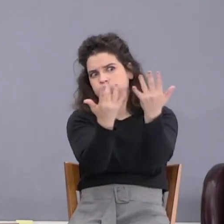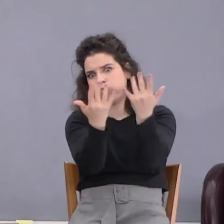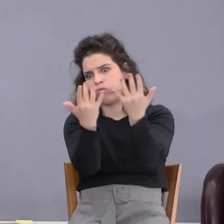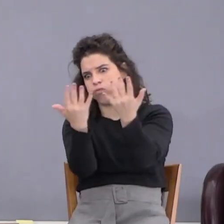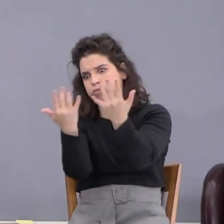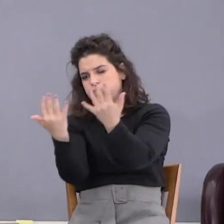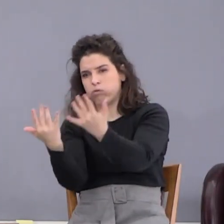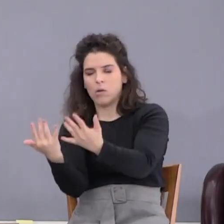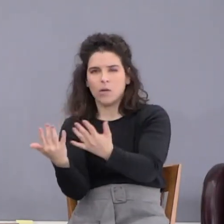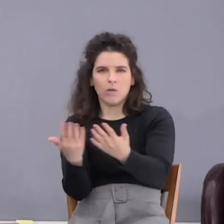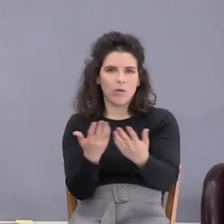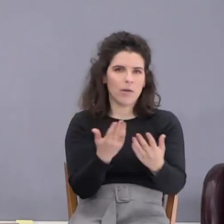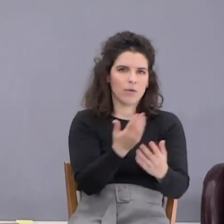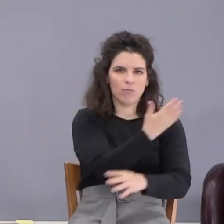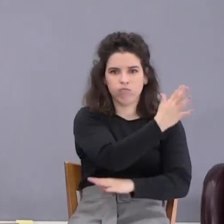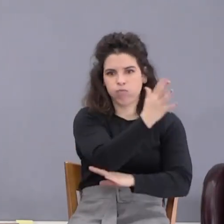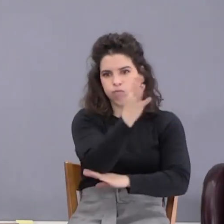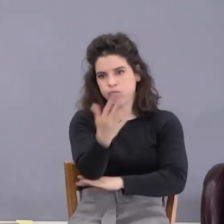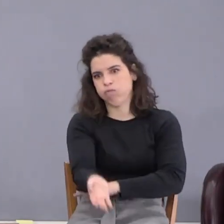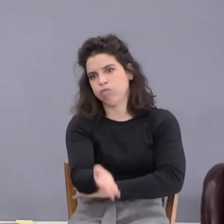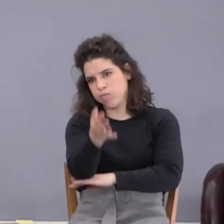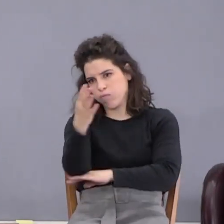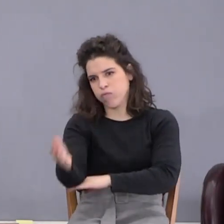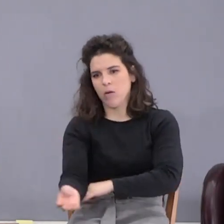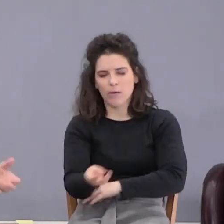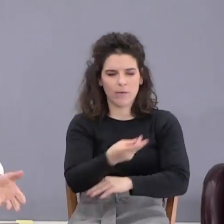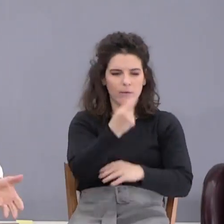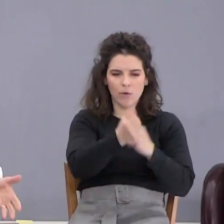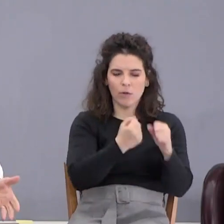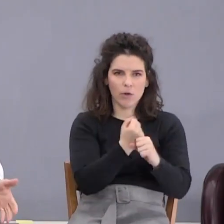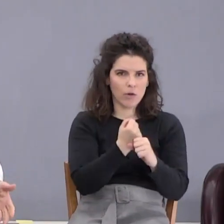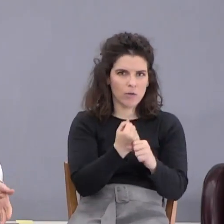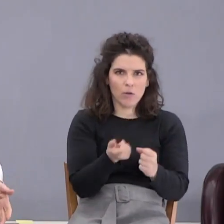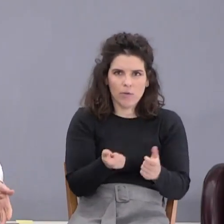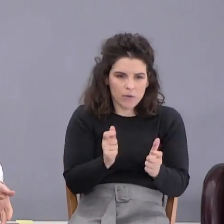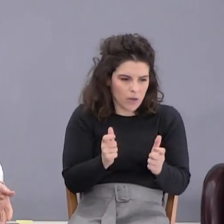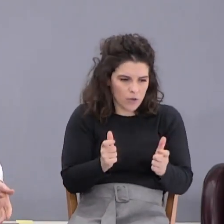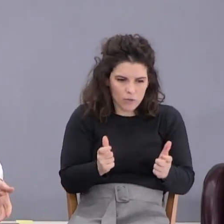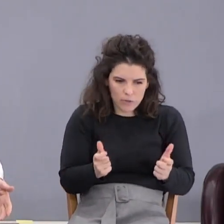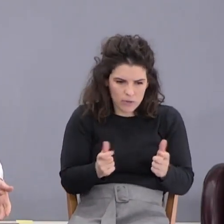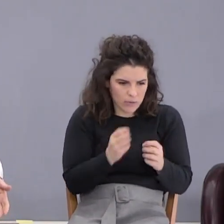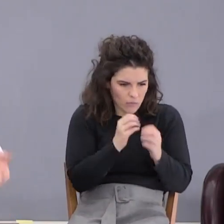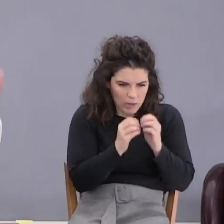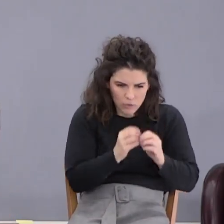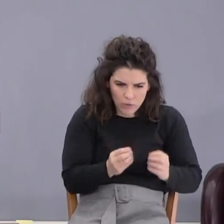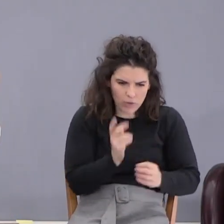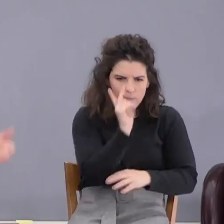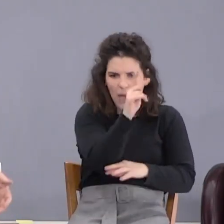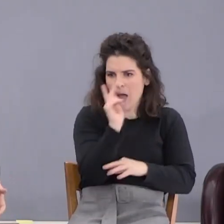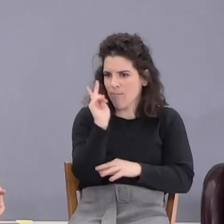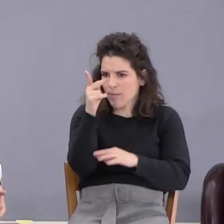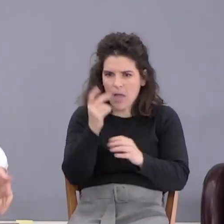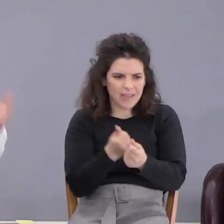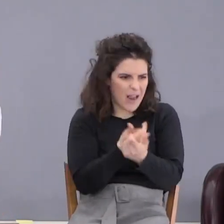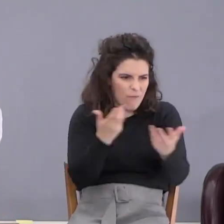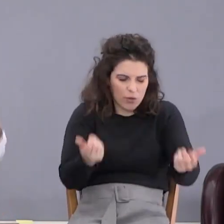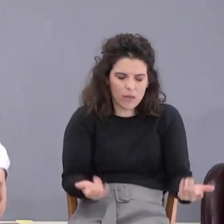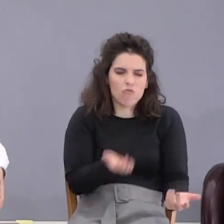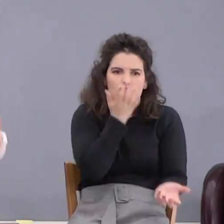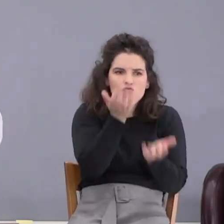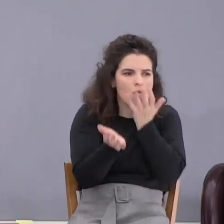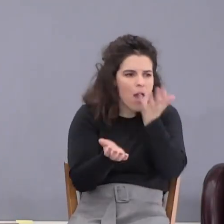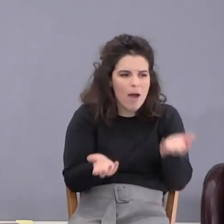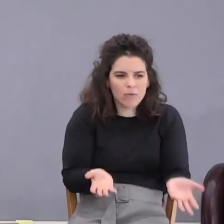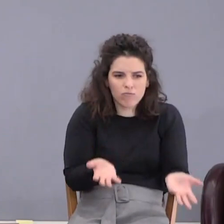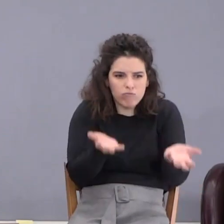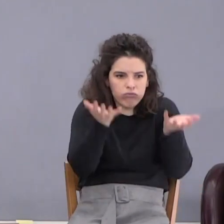a horrific forest fire, within a few years, all of a sudden, there's this restoration of plant life and again, grass